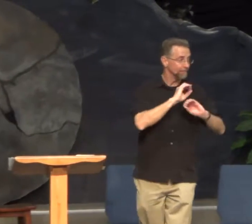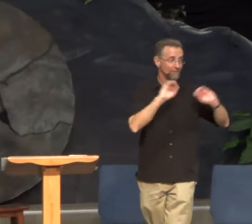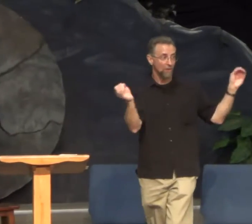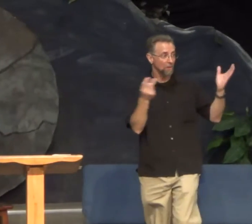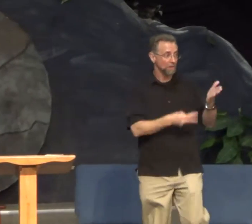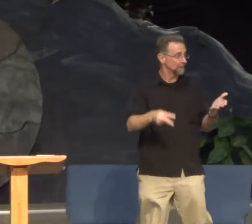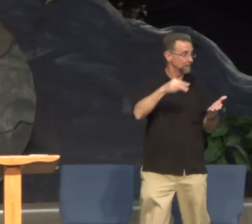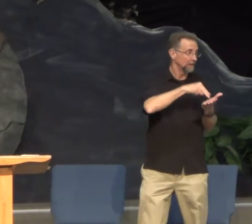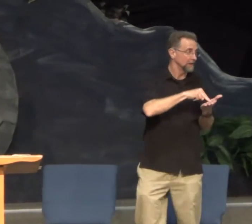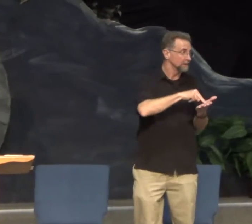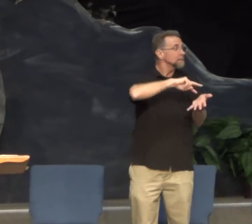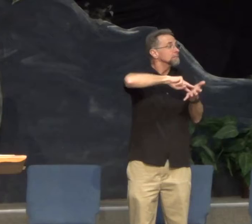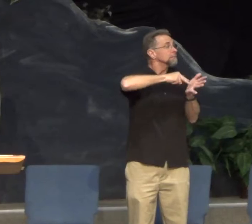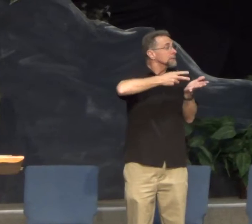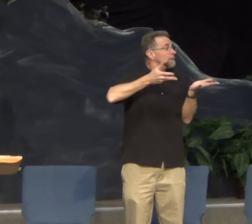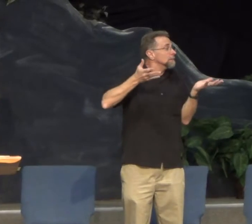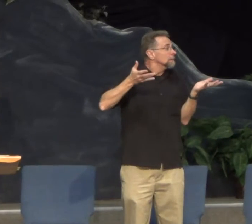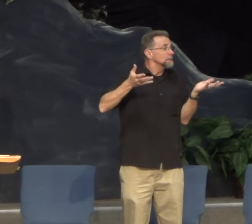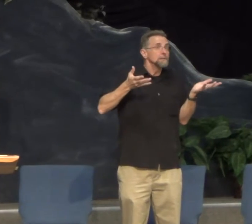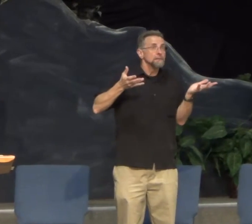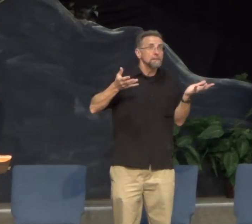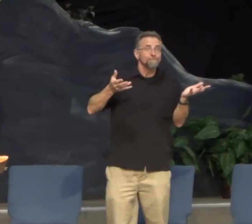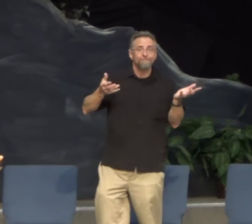So, if there is no resurrection, what that means,